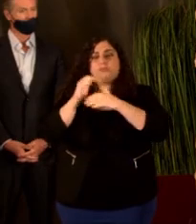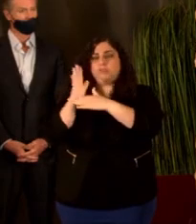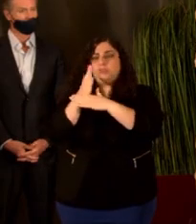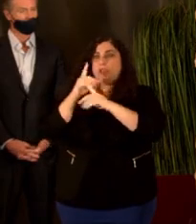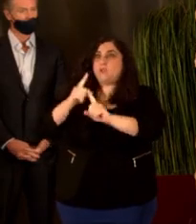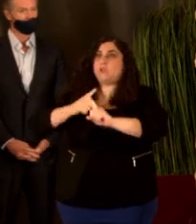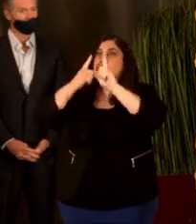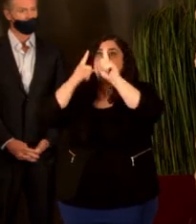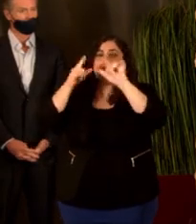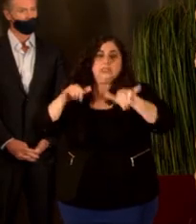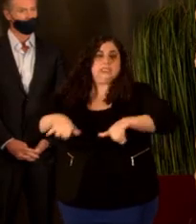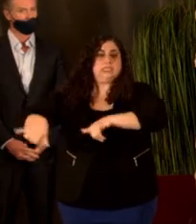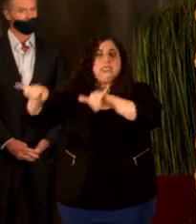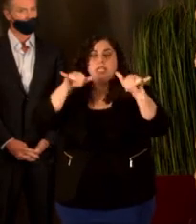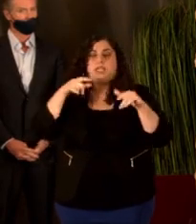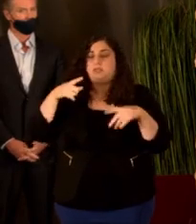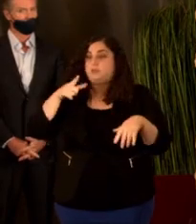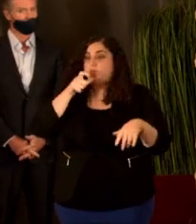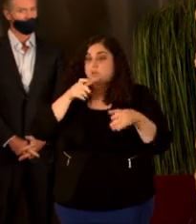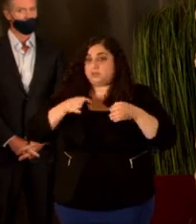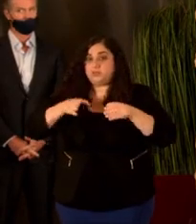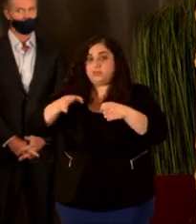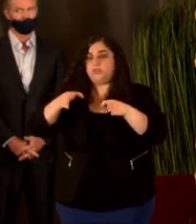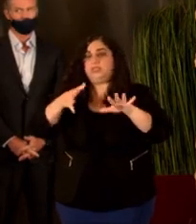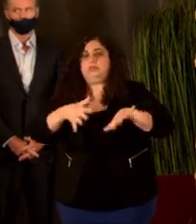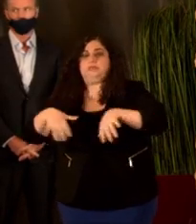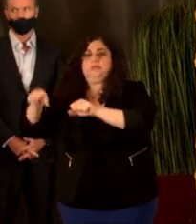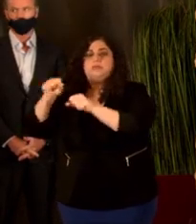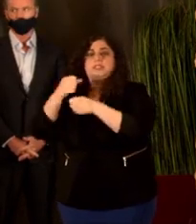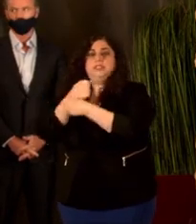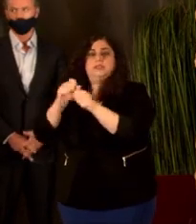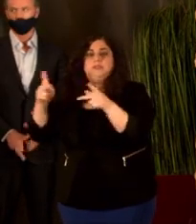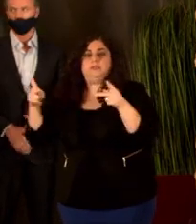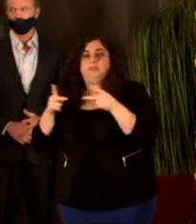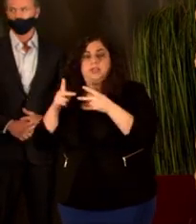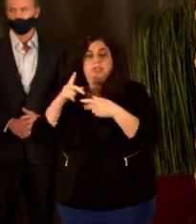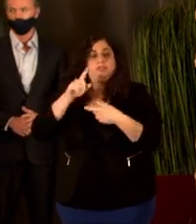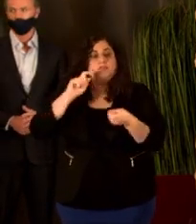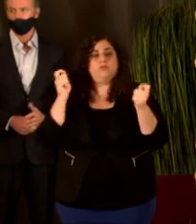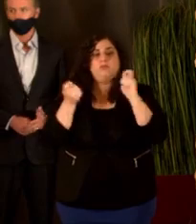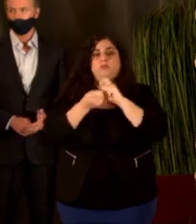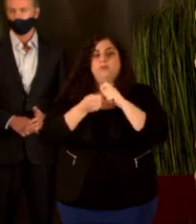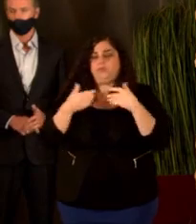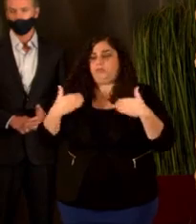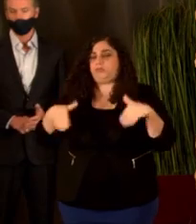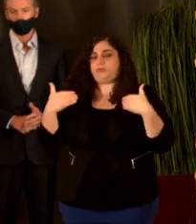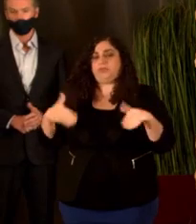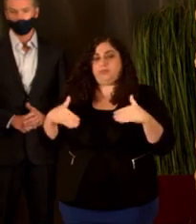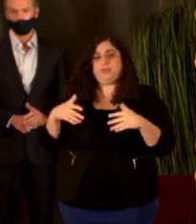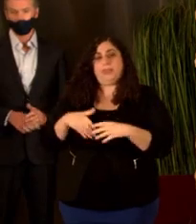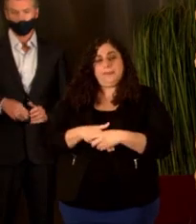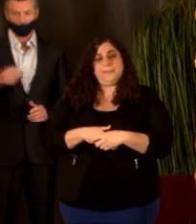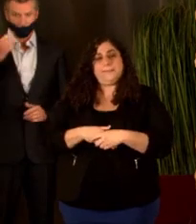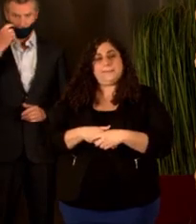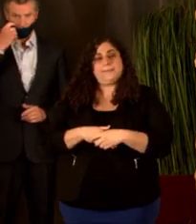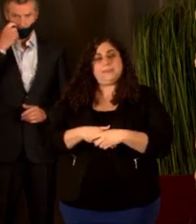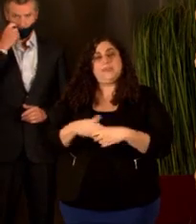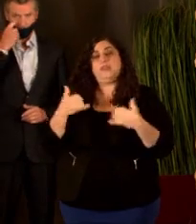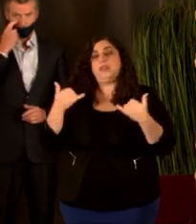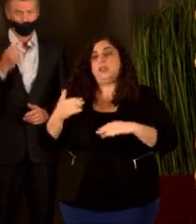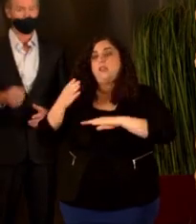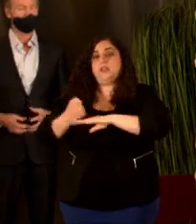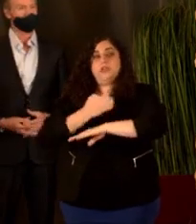we have to take transformative change, not just Band-Aids, but actual structural change and providing opportunities for people to turn their lives